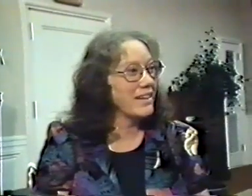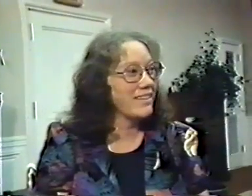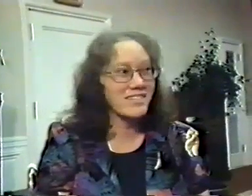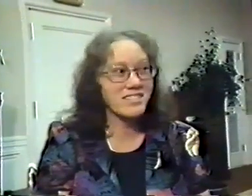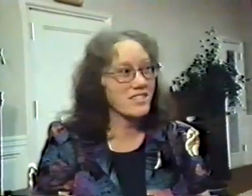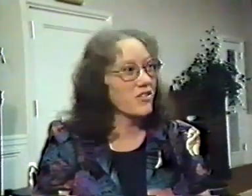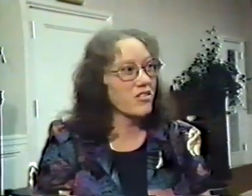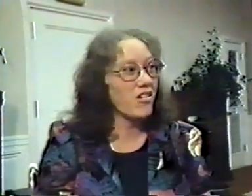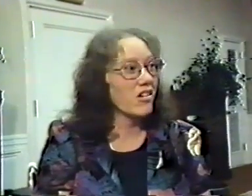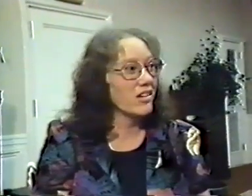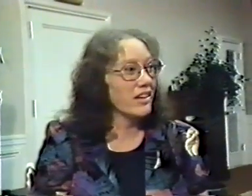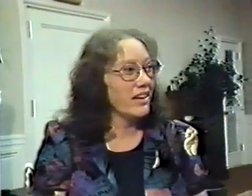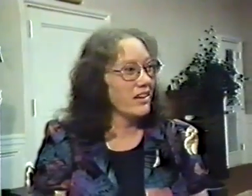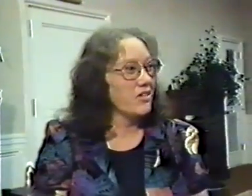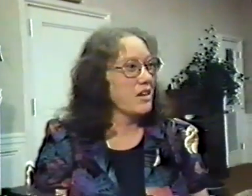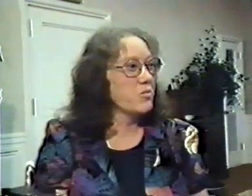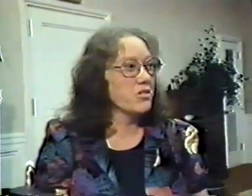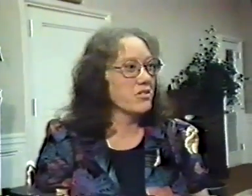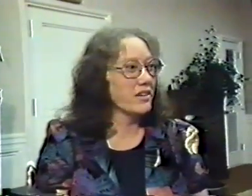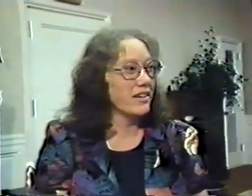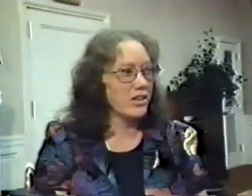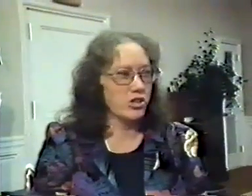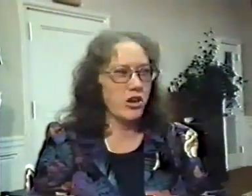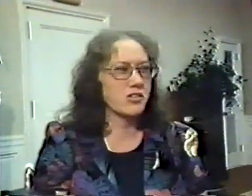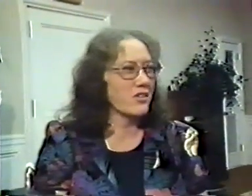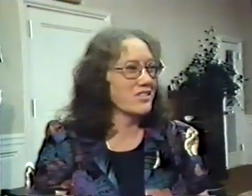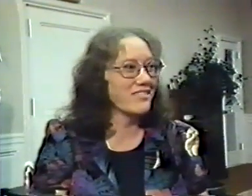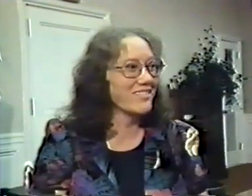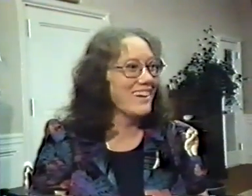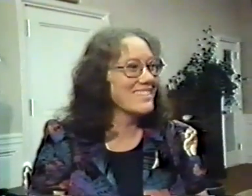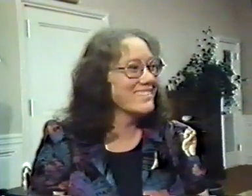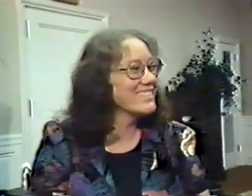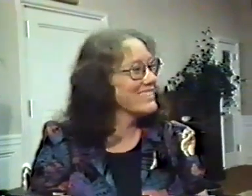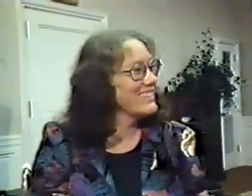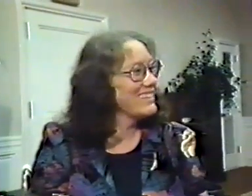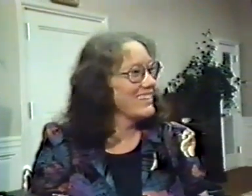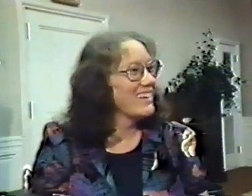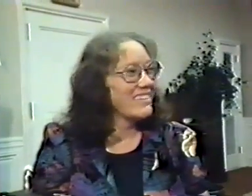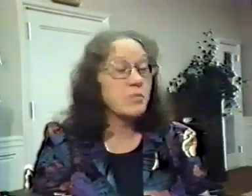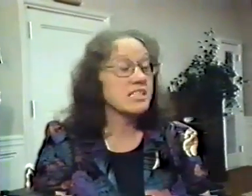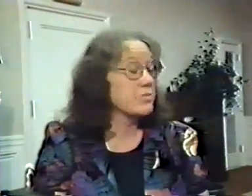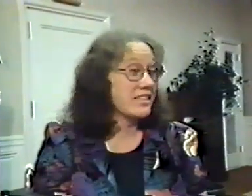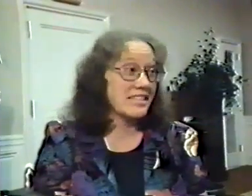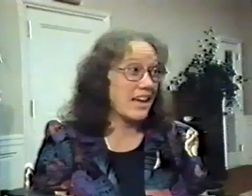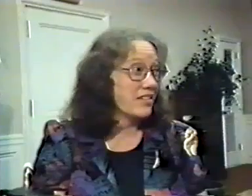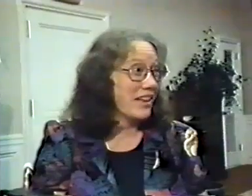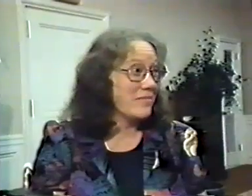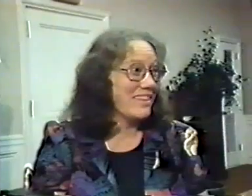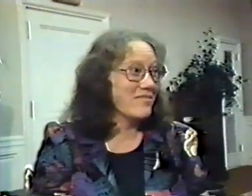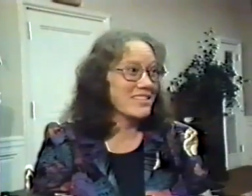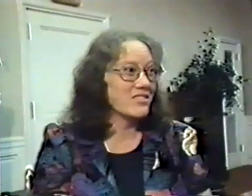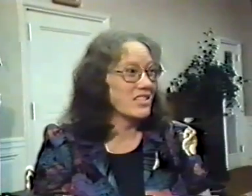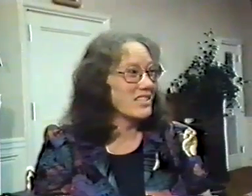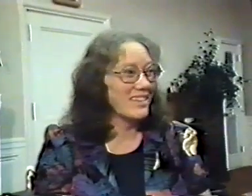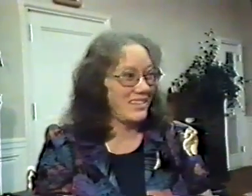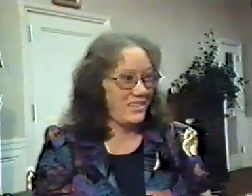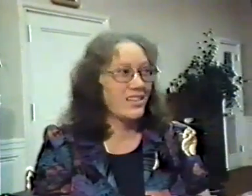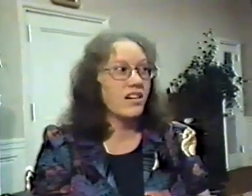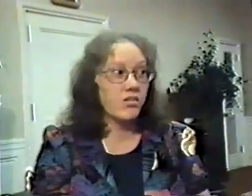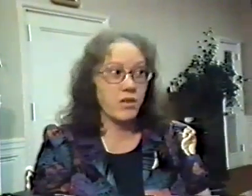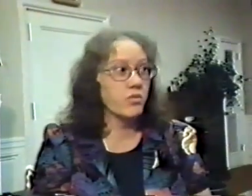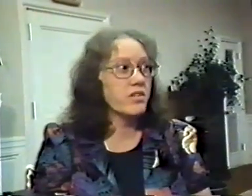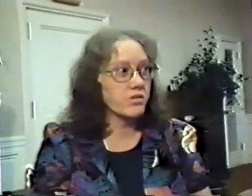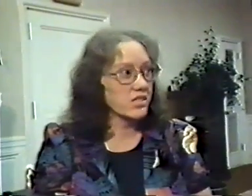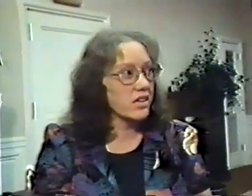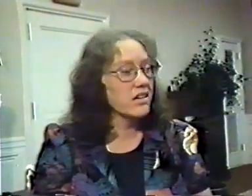was happening, and they just didn't know it all. And here they were in charge of our civil rights. They must have been astounded. I mean, they must have. They were shaking